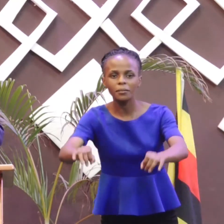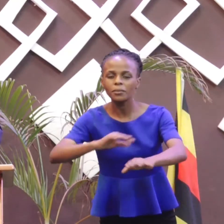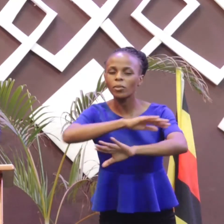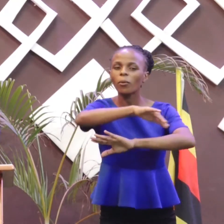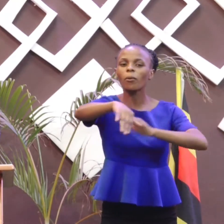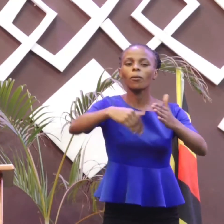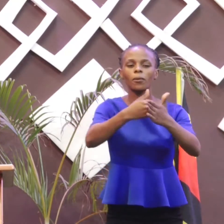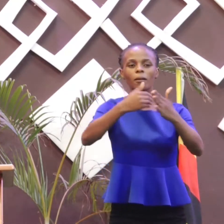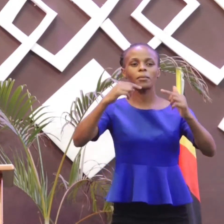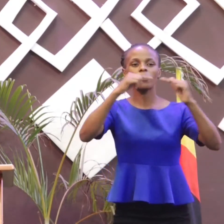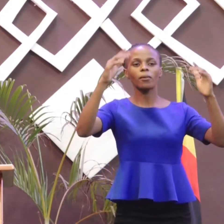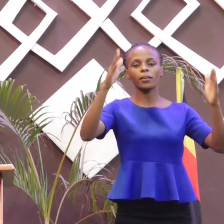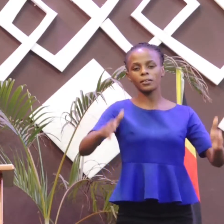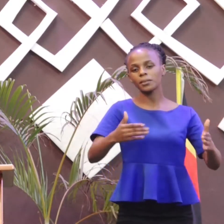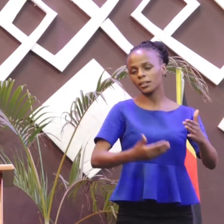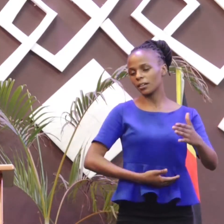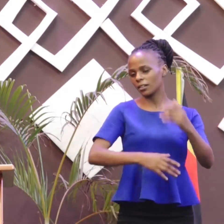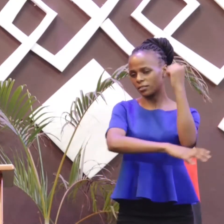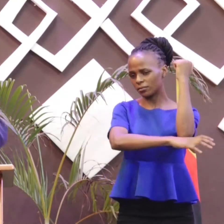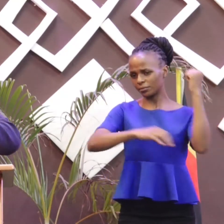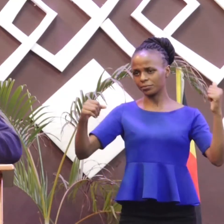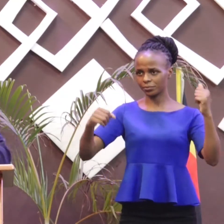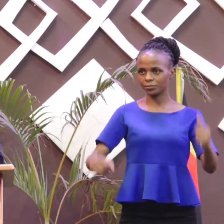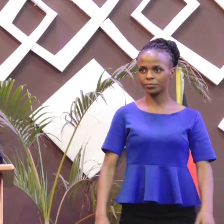stolen. Naye kati ate tuzze mu mulembo omulala